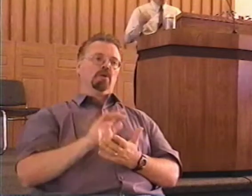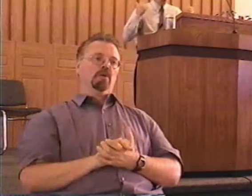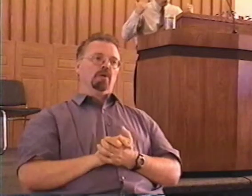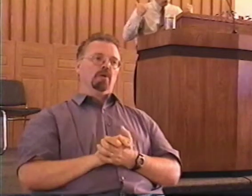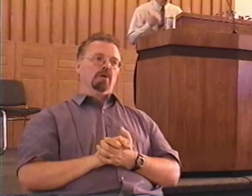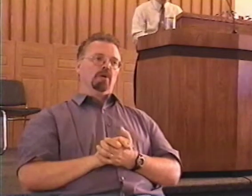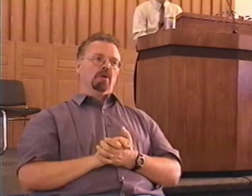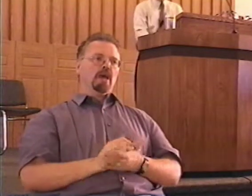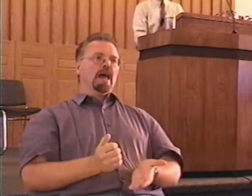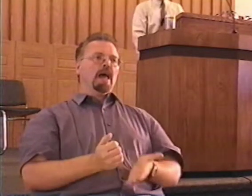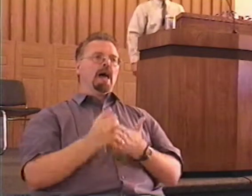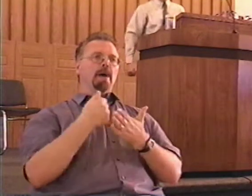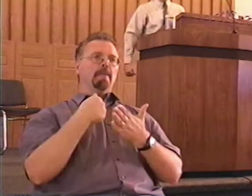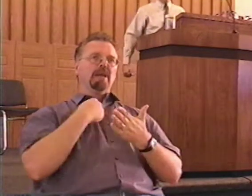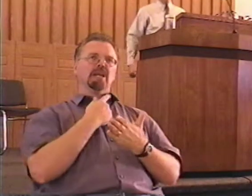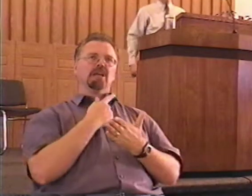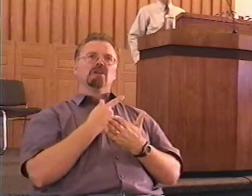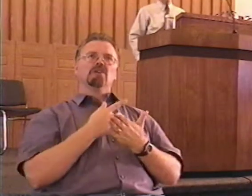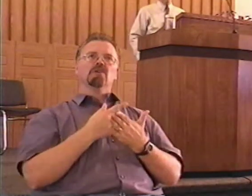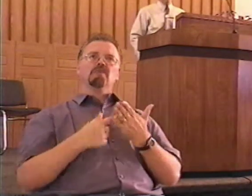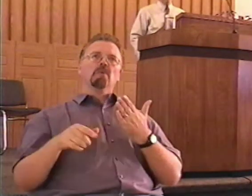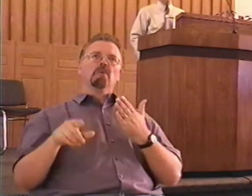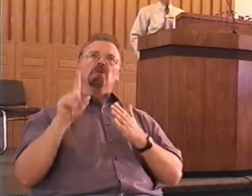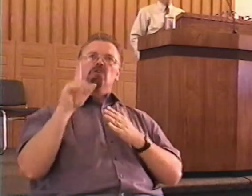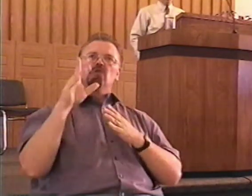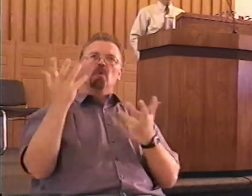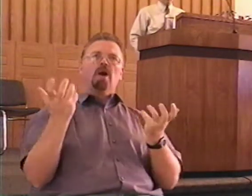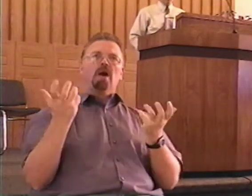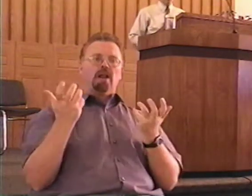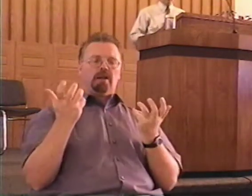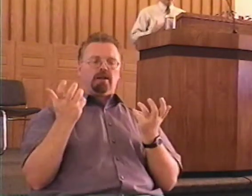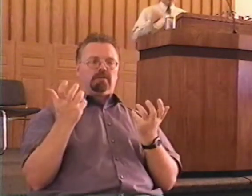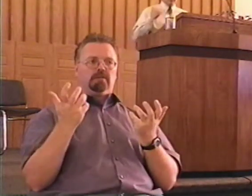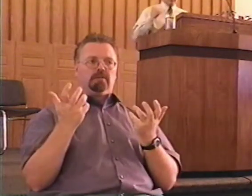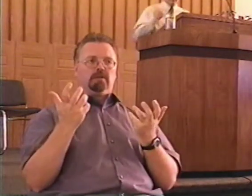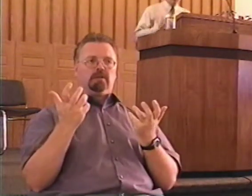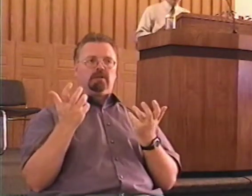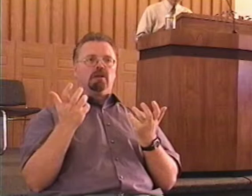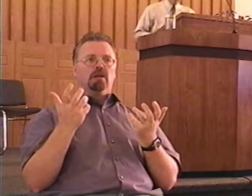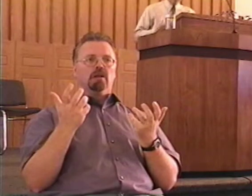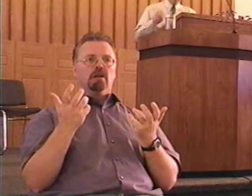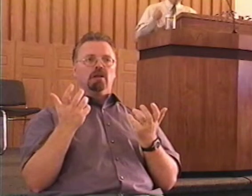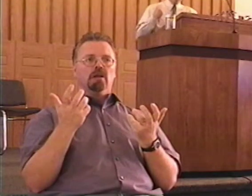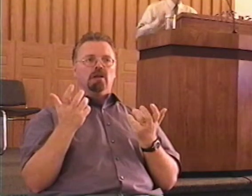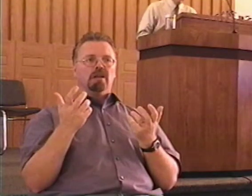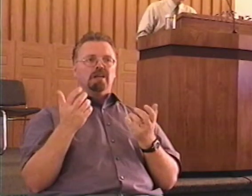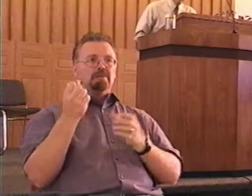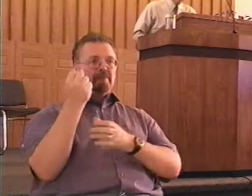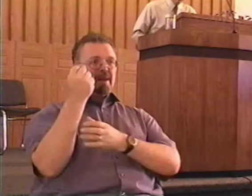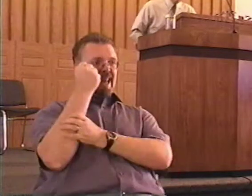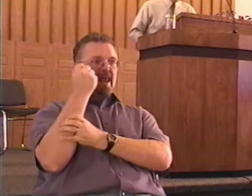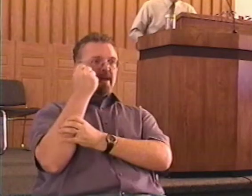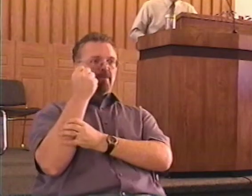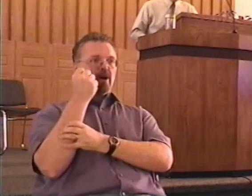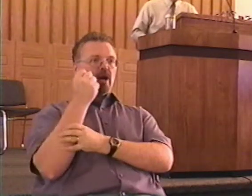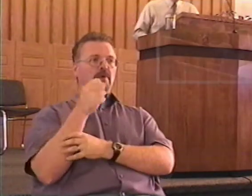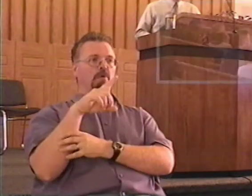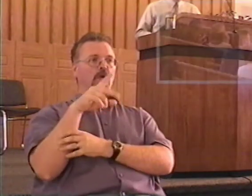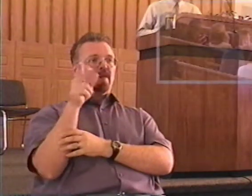Help me to be what you want in my life. Help me to be an Abraham, a